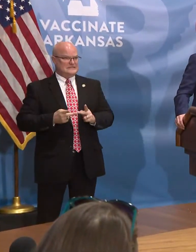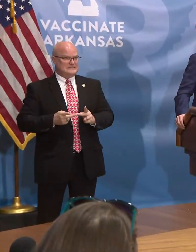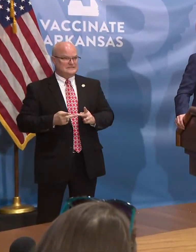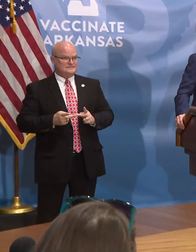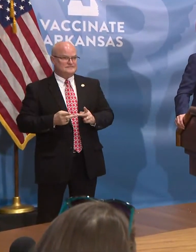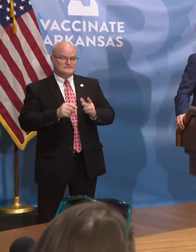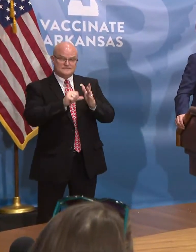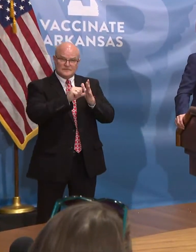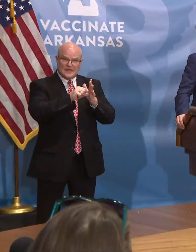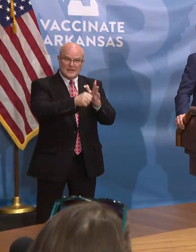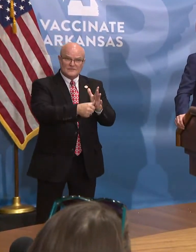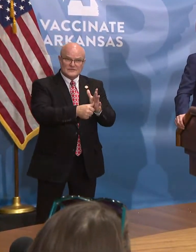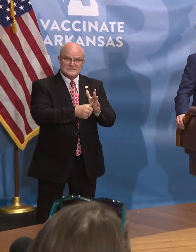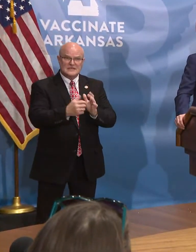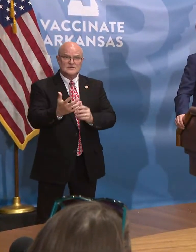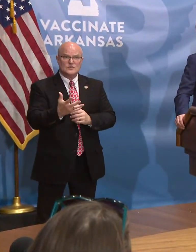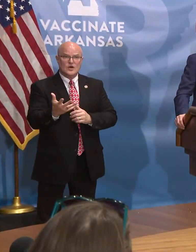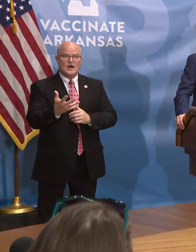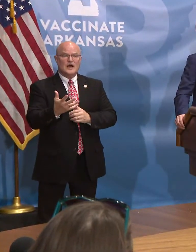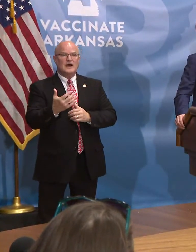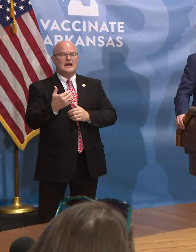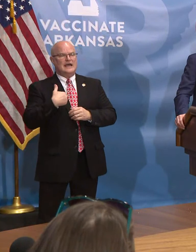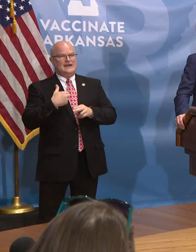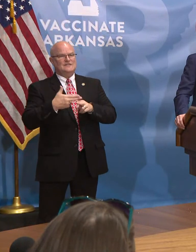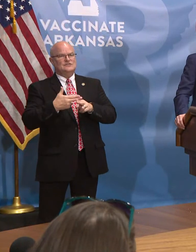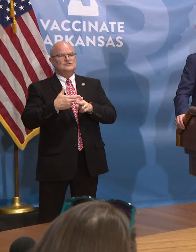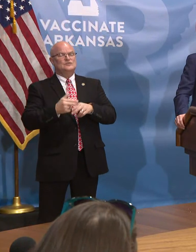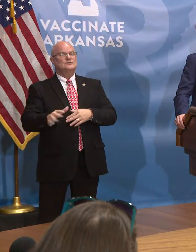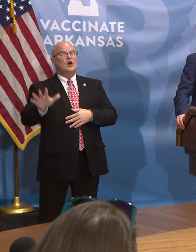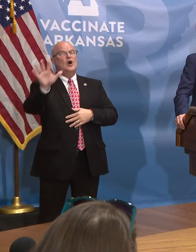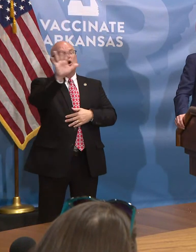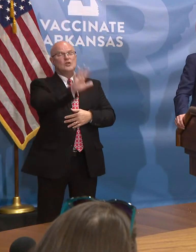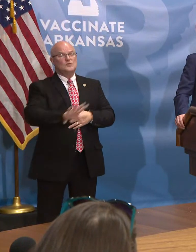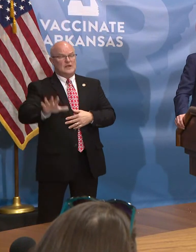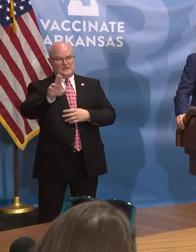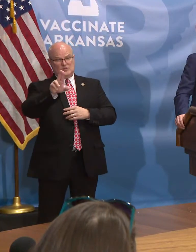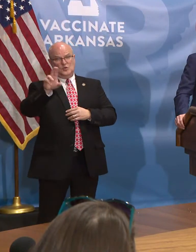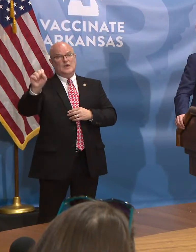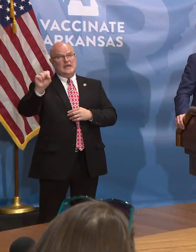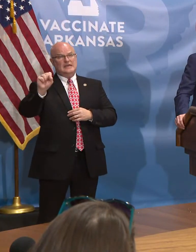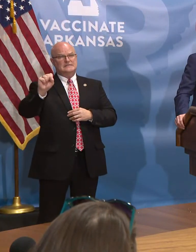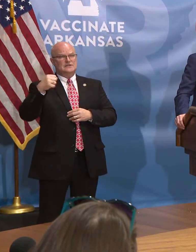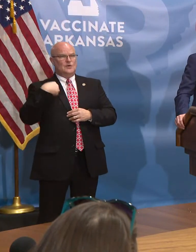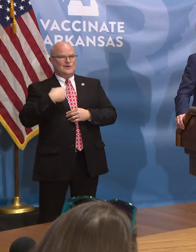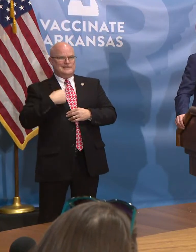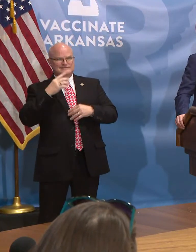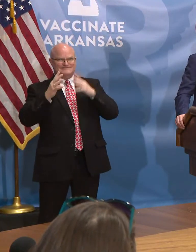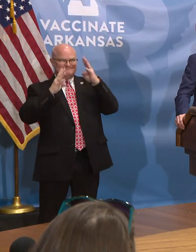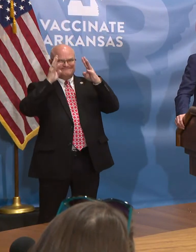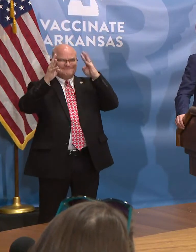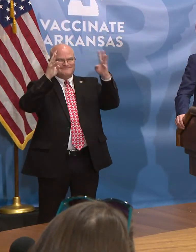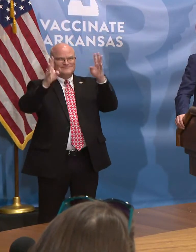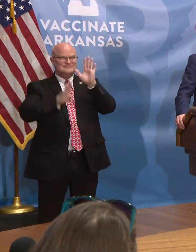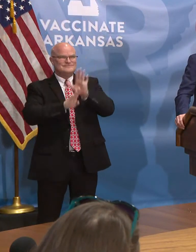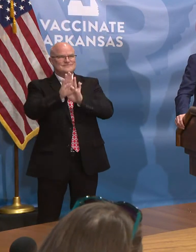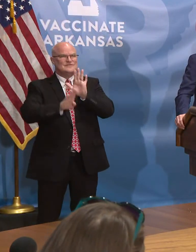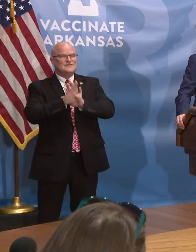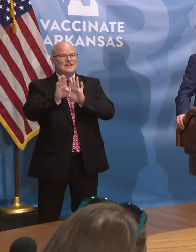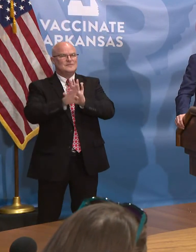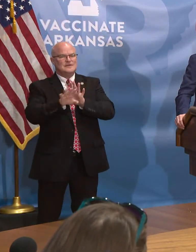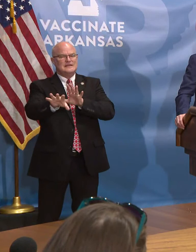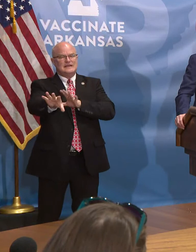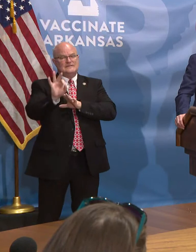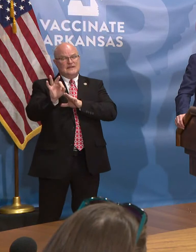me emphasize that there is a shortage across the United States. We've been very creative in locating